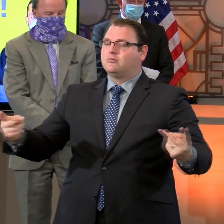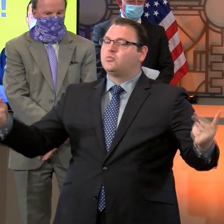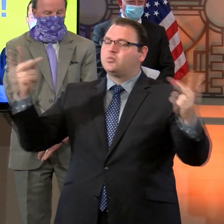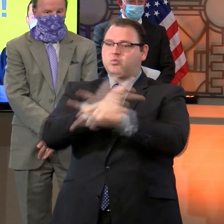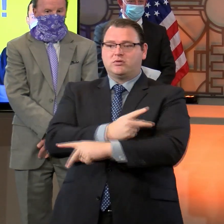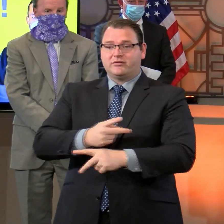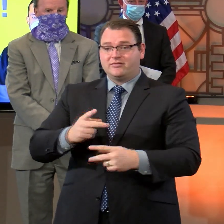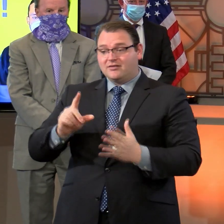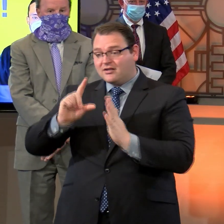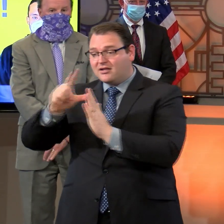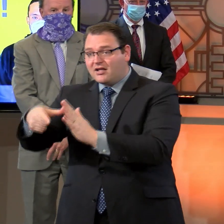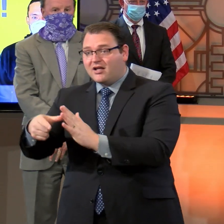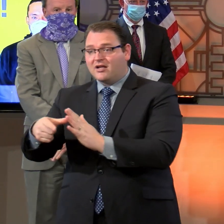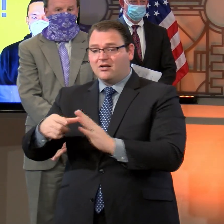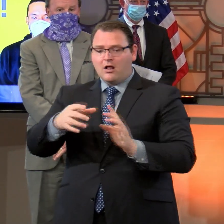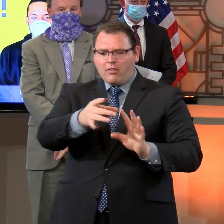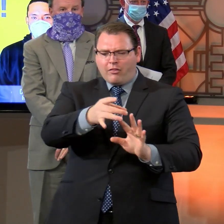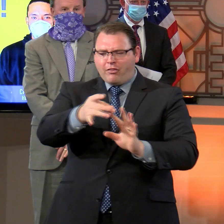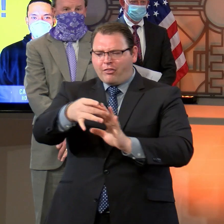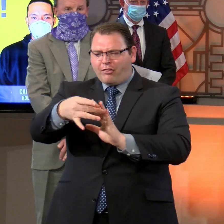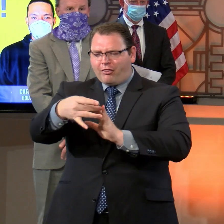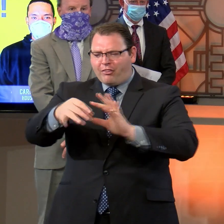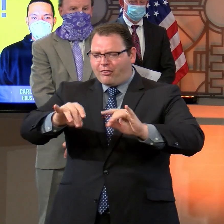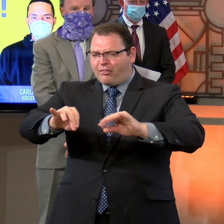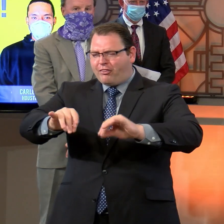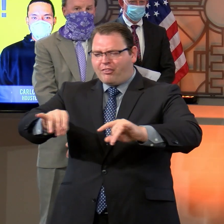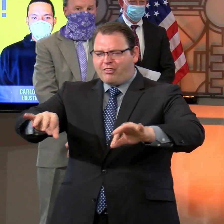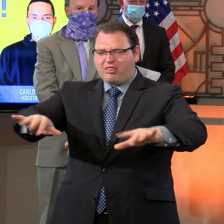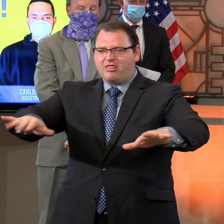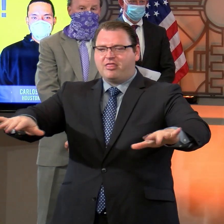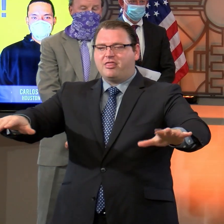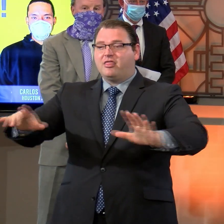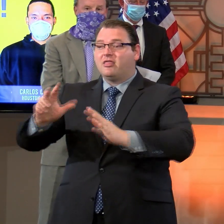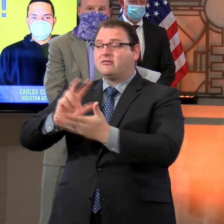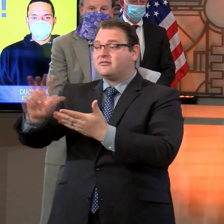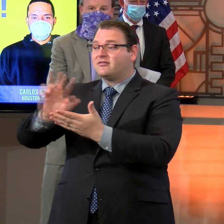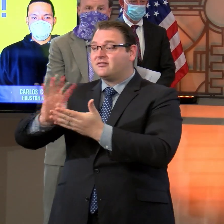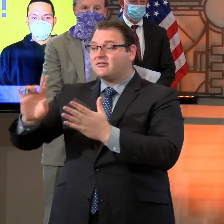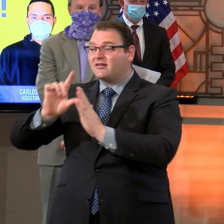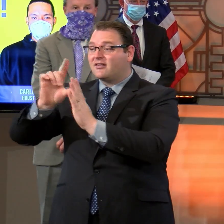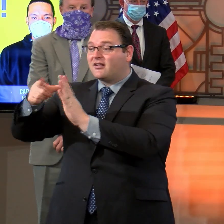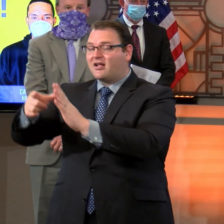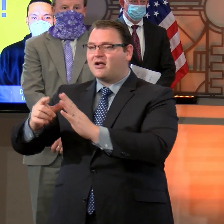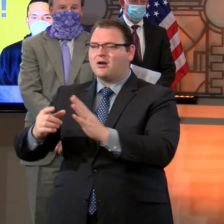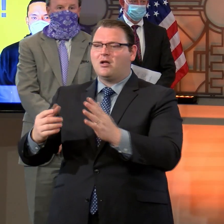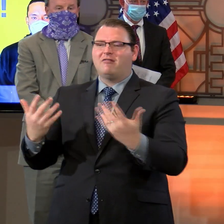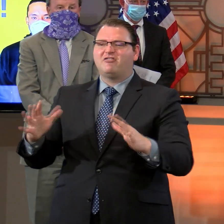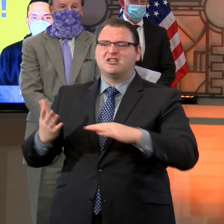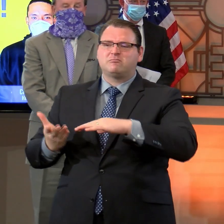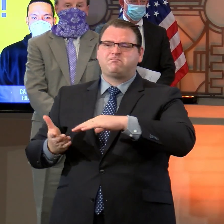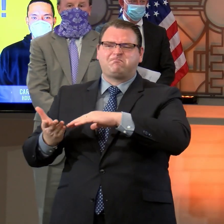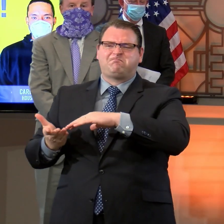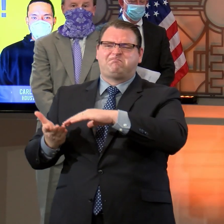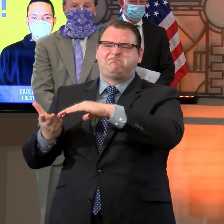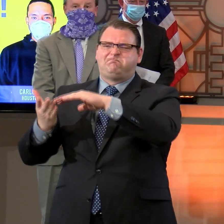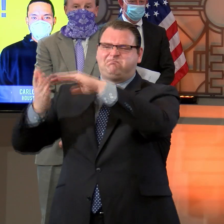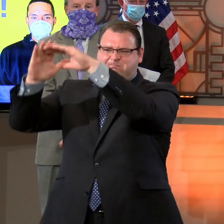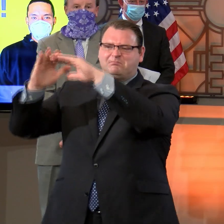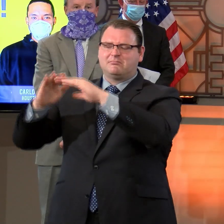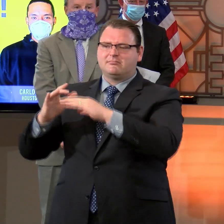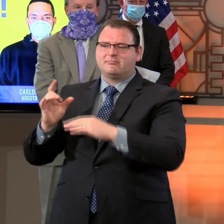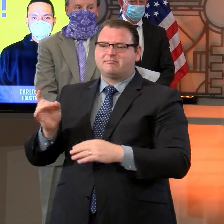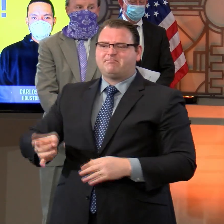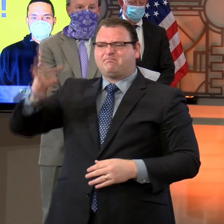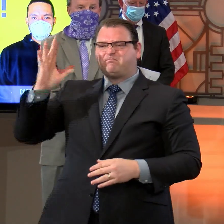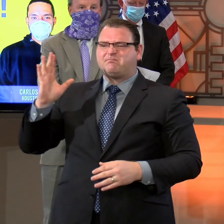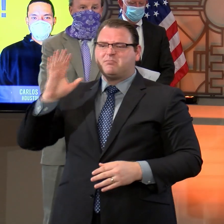start to spike. So it's not based on what happens tomorrow or next week, because it takes about